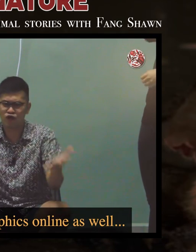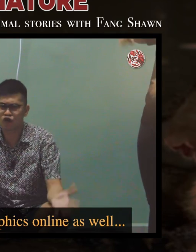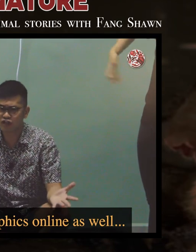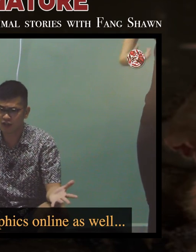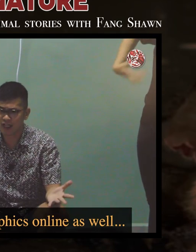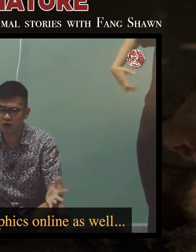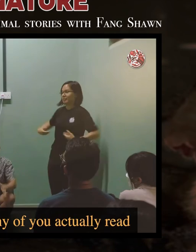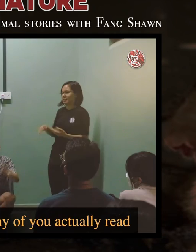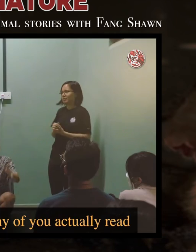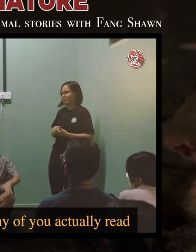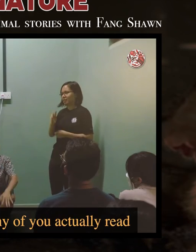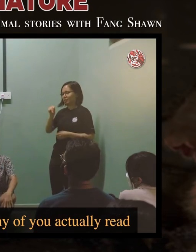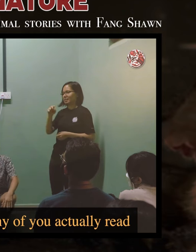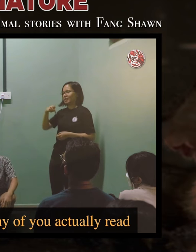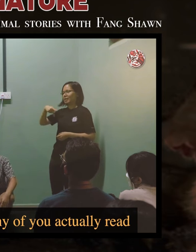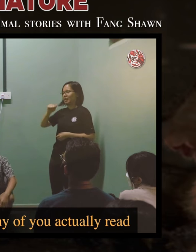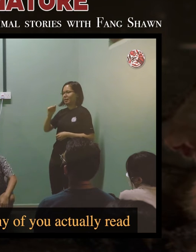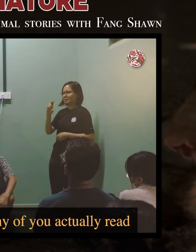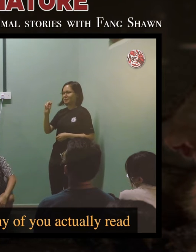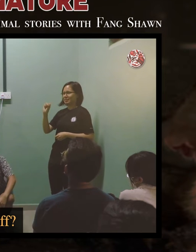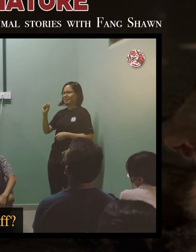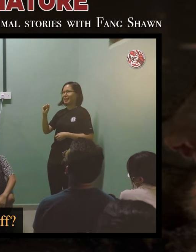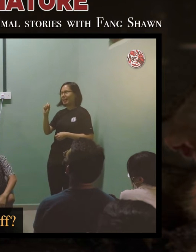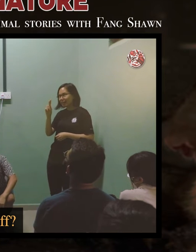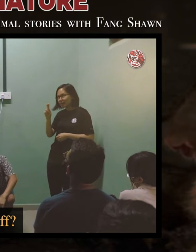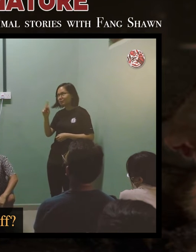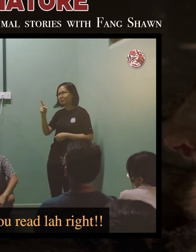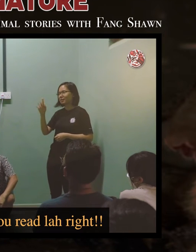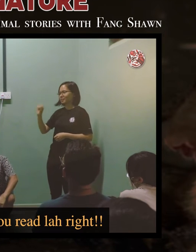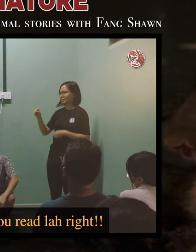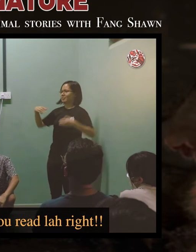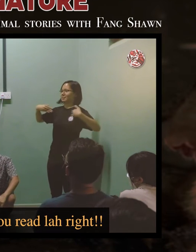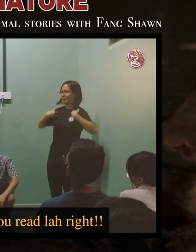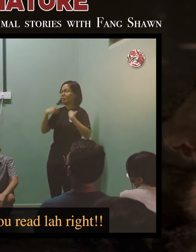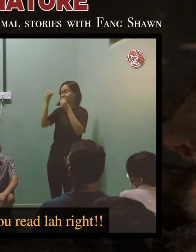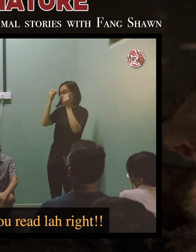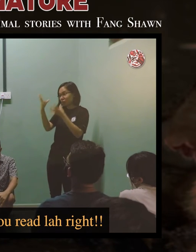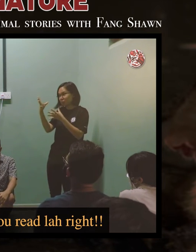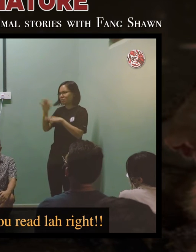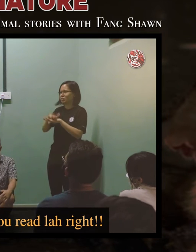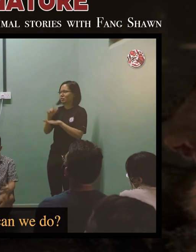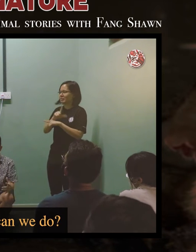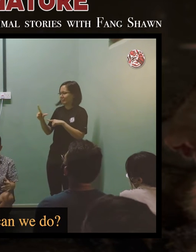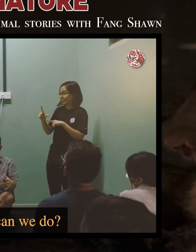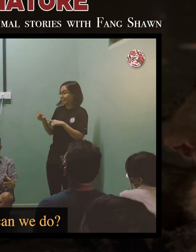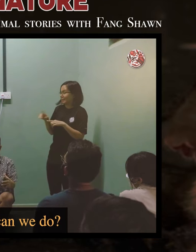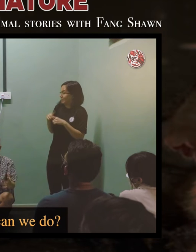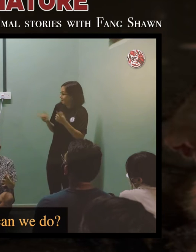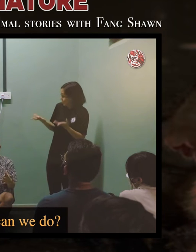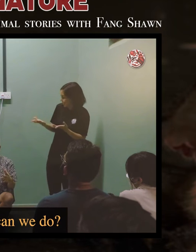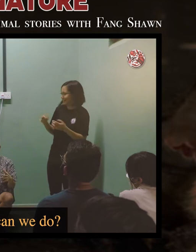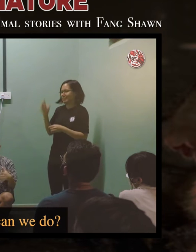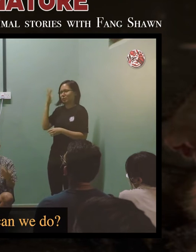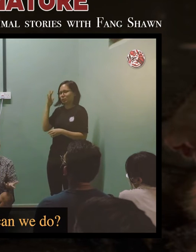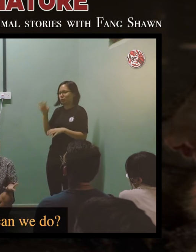think they have infographics online as well. But to be honest, how many of you actually read the stuff? I don't think any of you read lah, right? So what